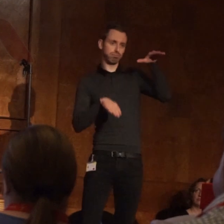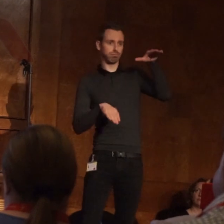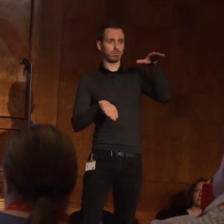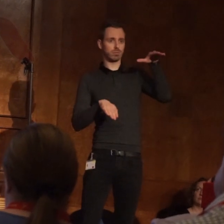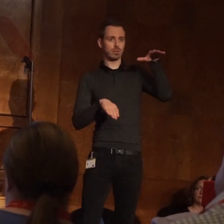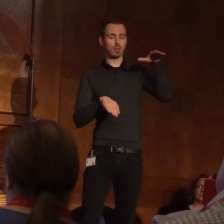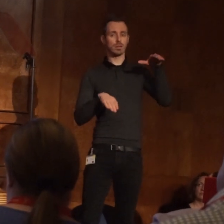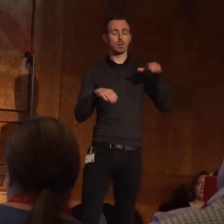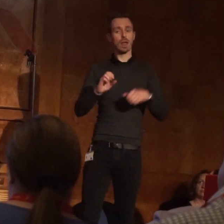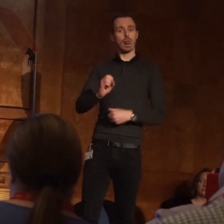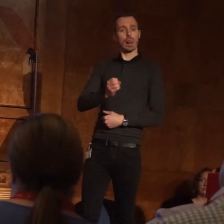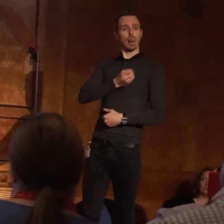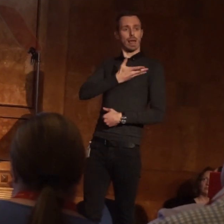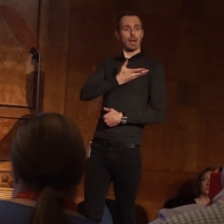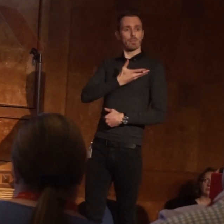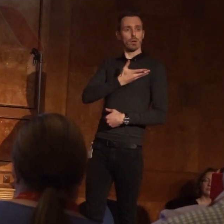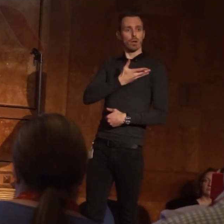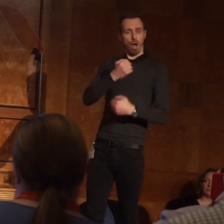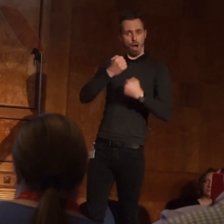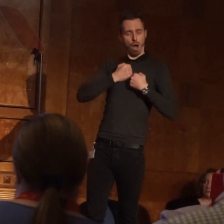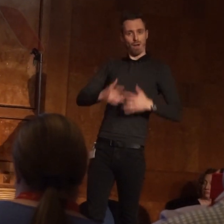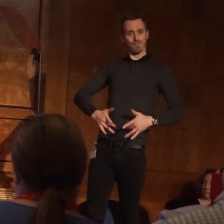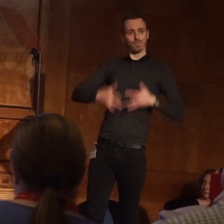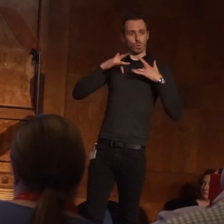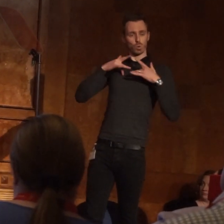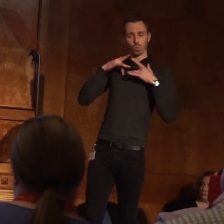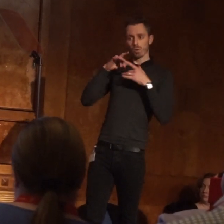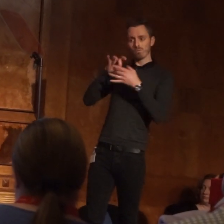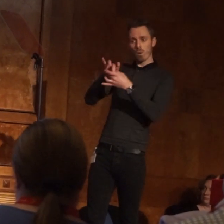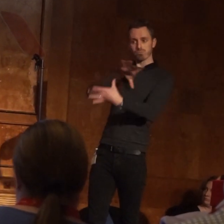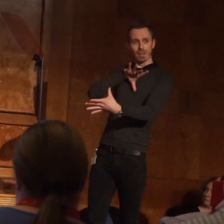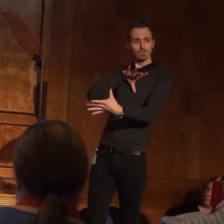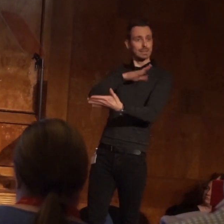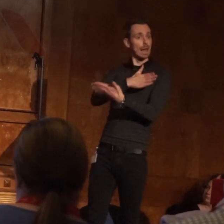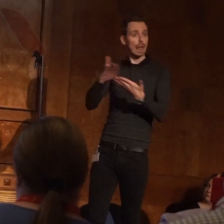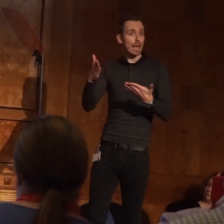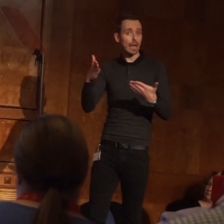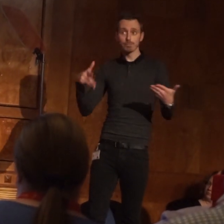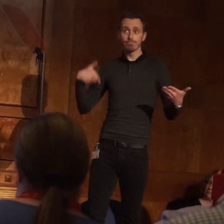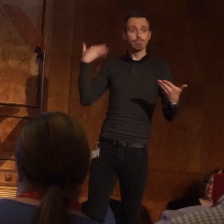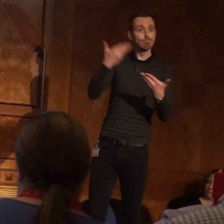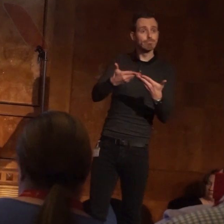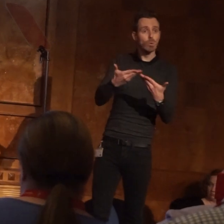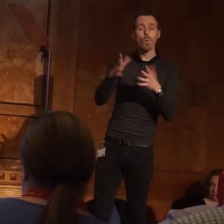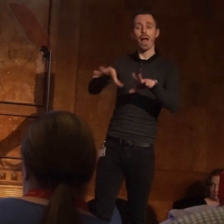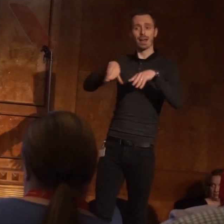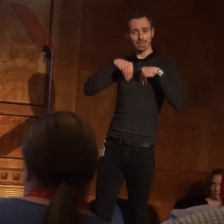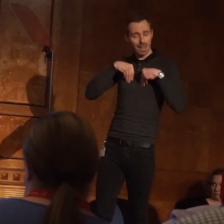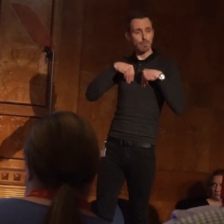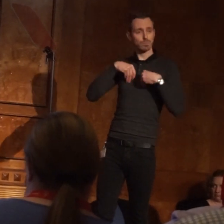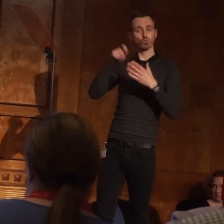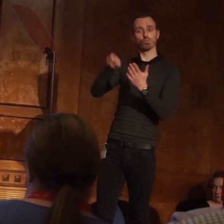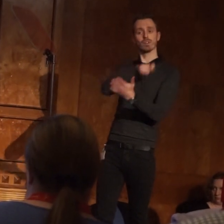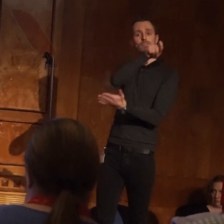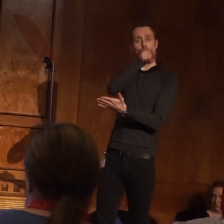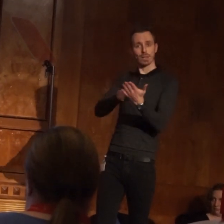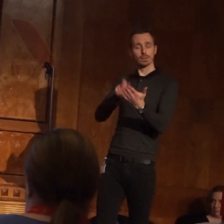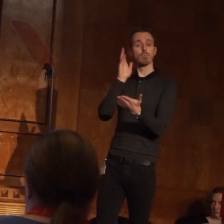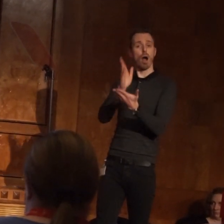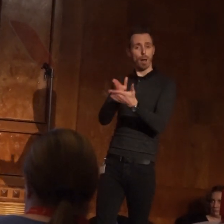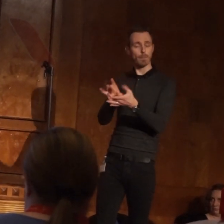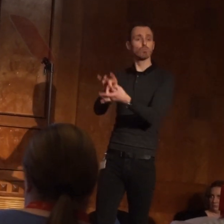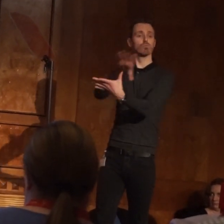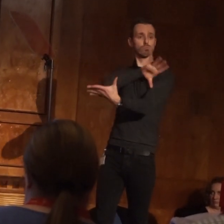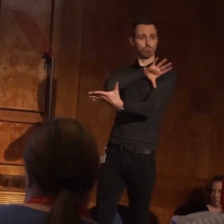Labour's position on Brexit has always been clear. We accept the result of the referendum and are therefore